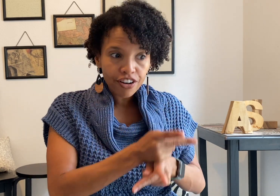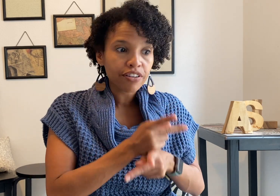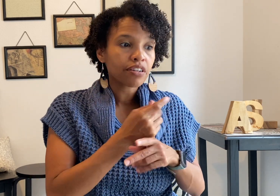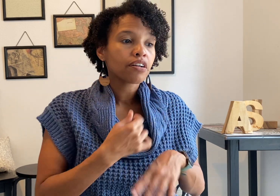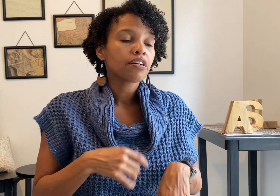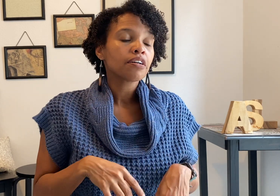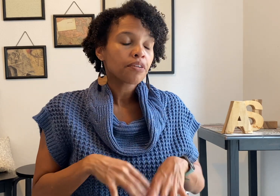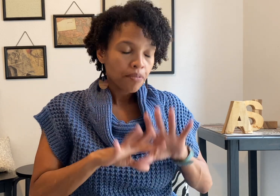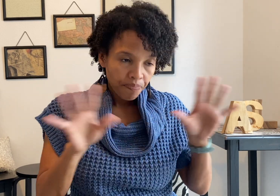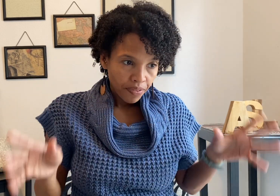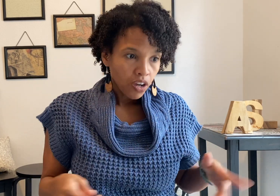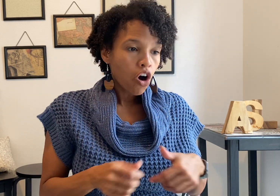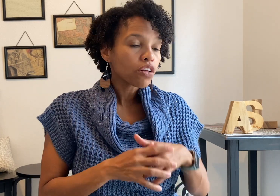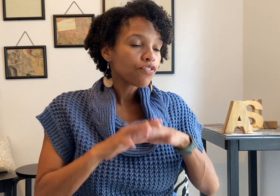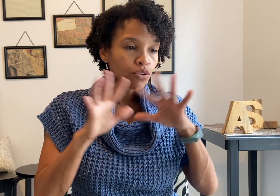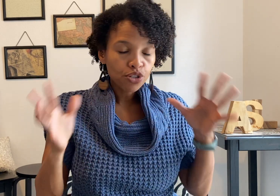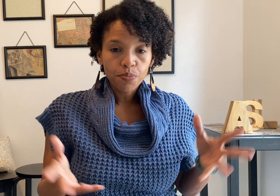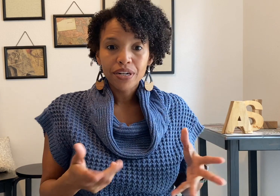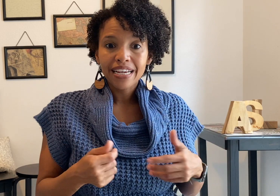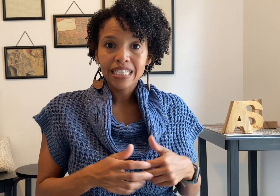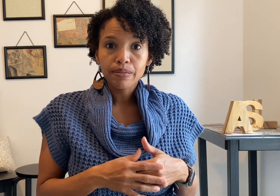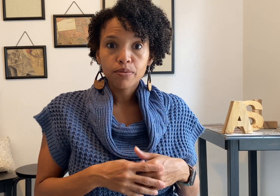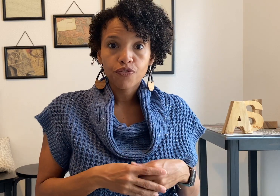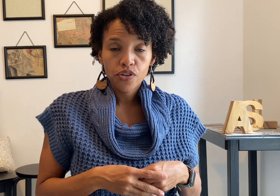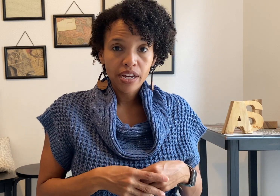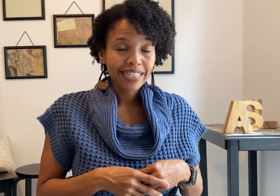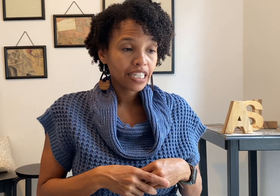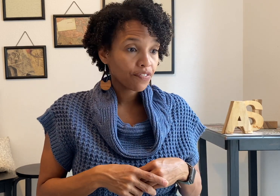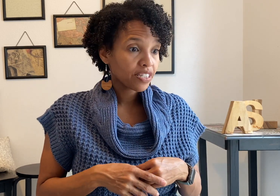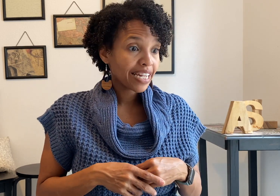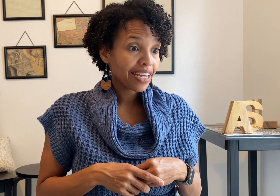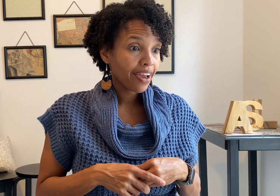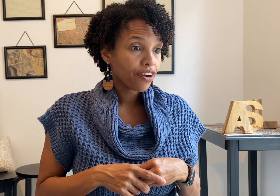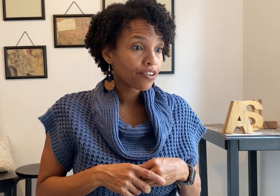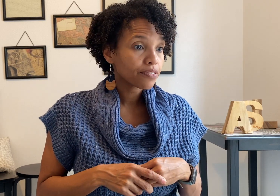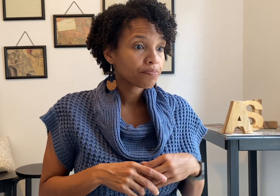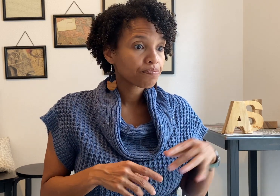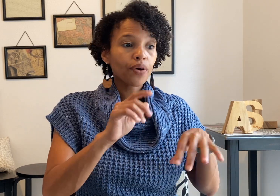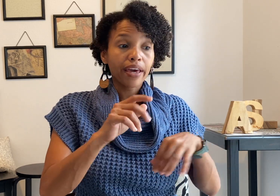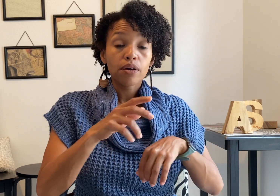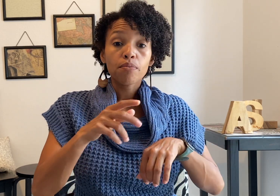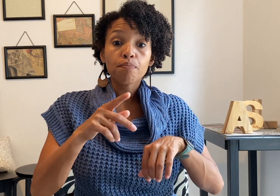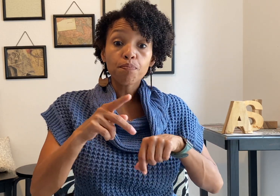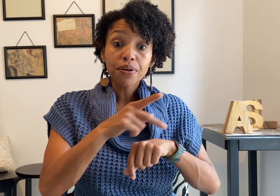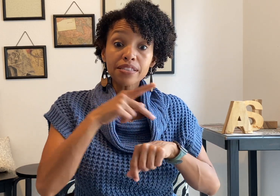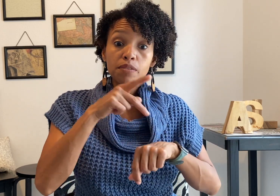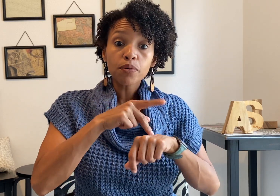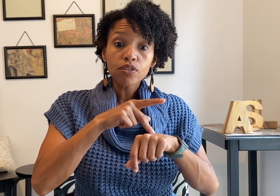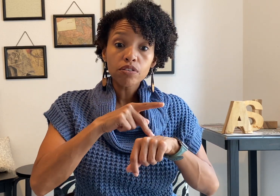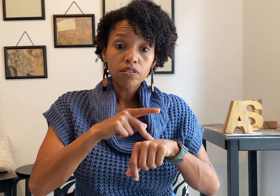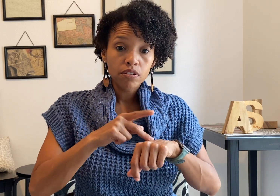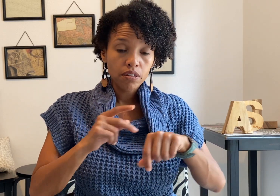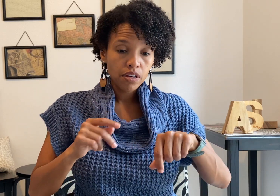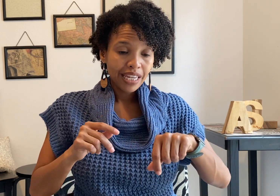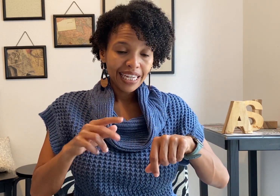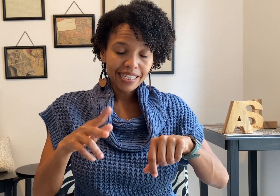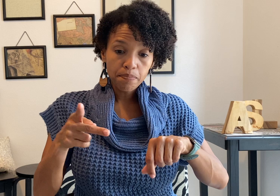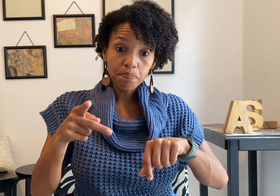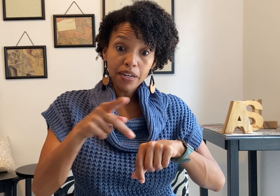care. All of those are pretty acceptable for the idea of daycare. Okay, principal is a